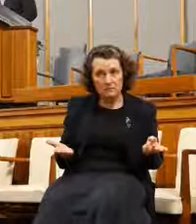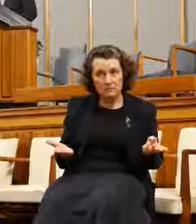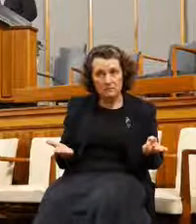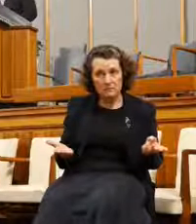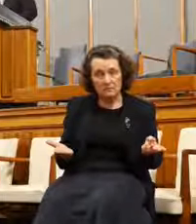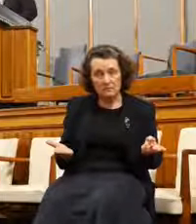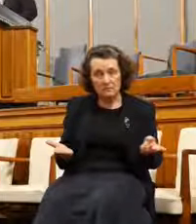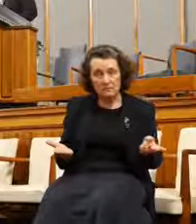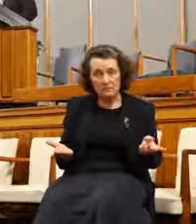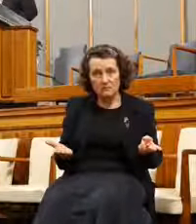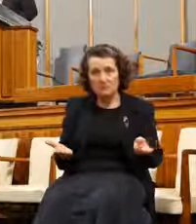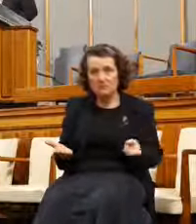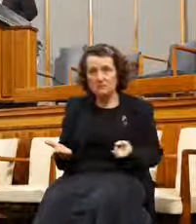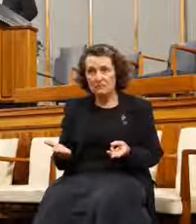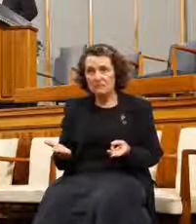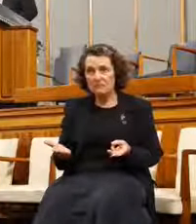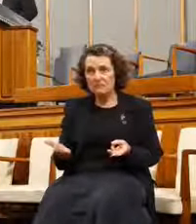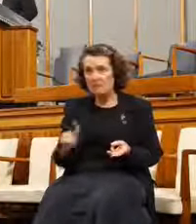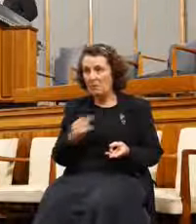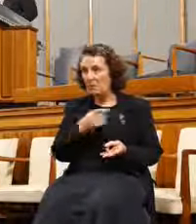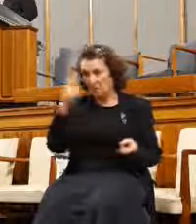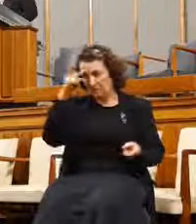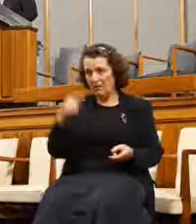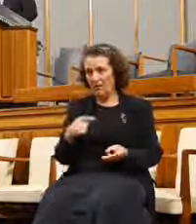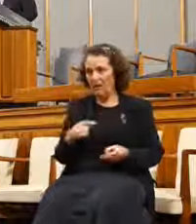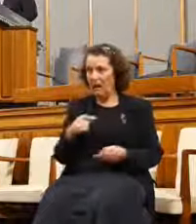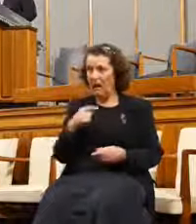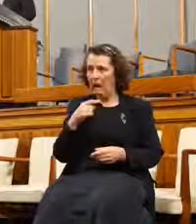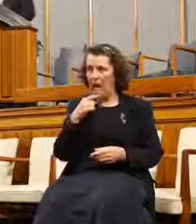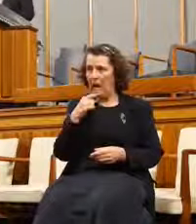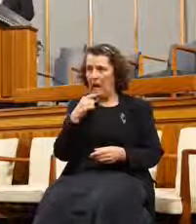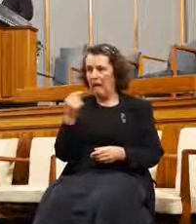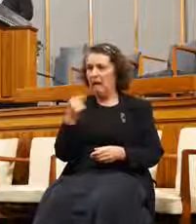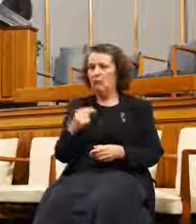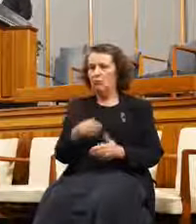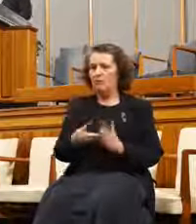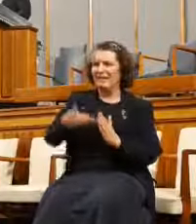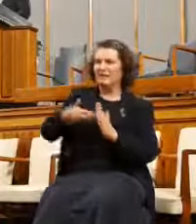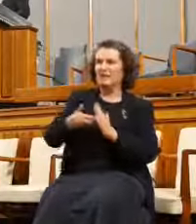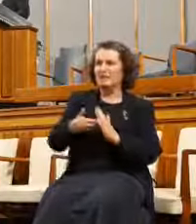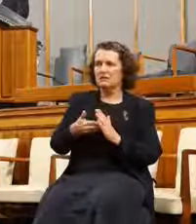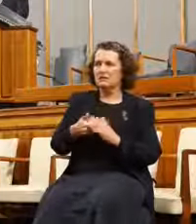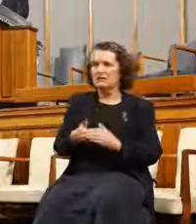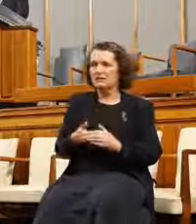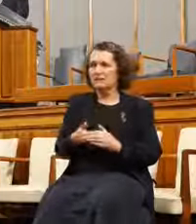yourself. Oh, I wish I could stop these compulsive exaggerations and lies.